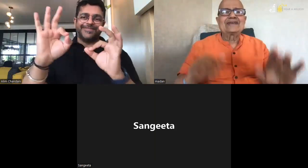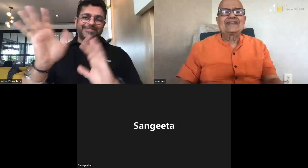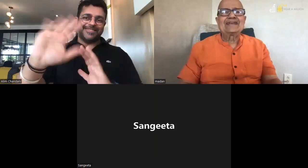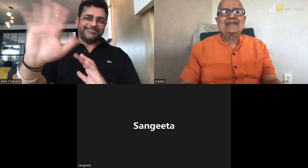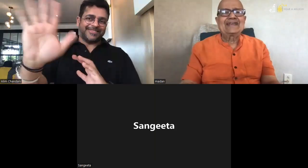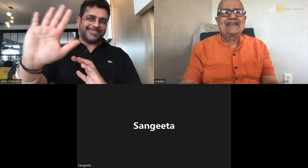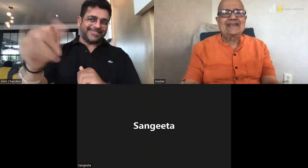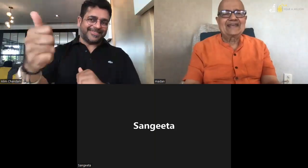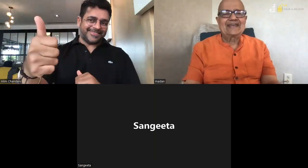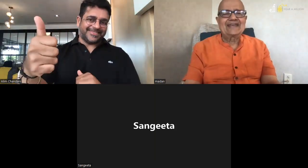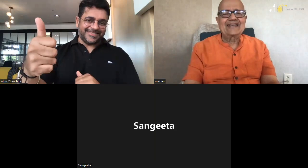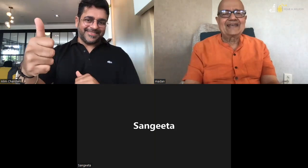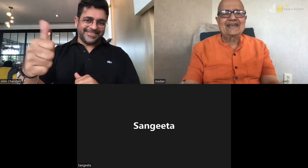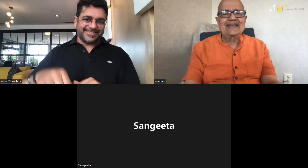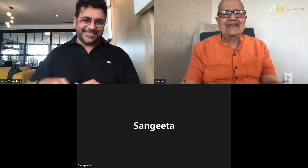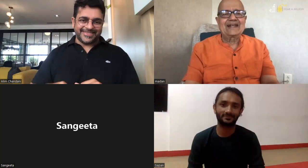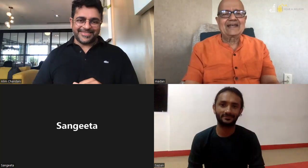please.